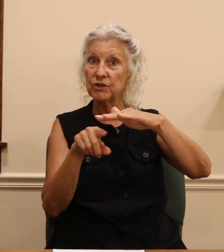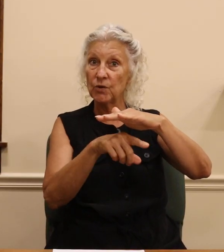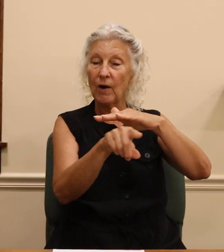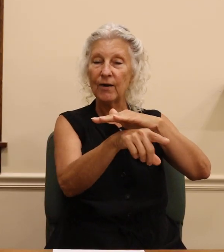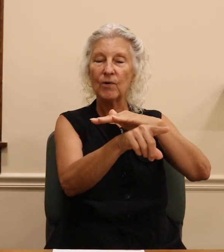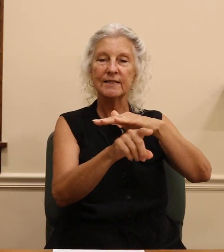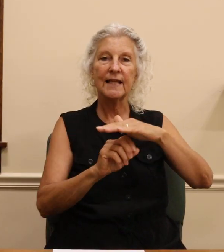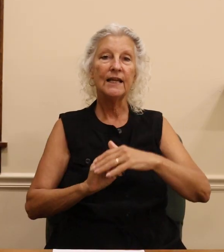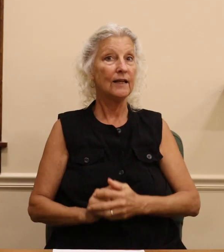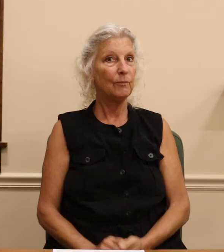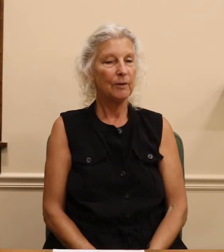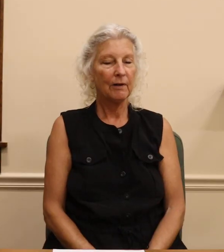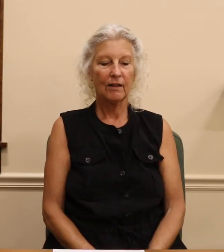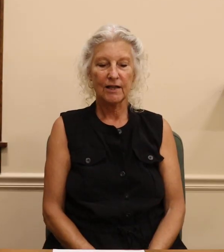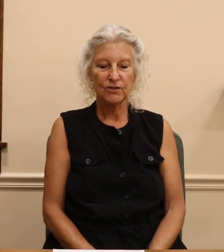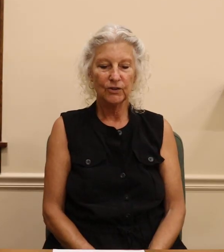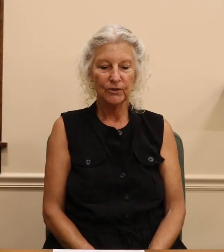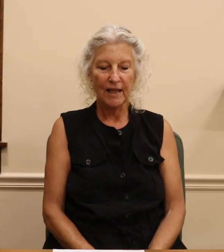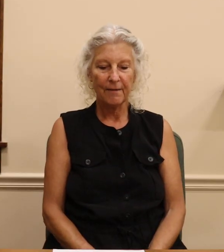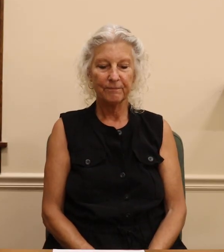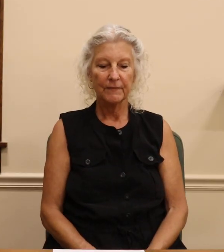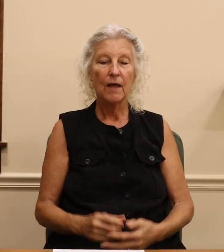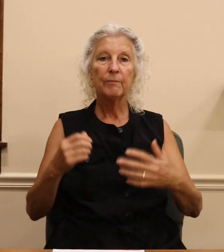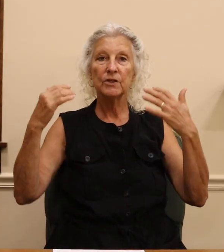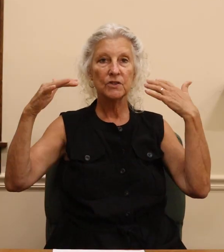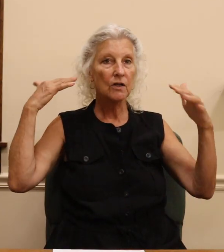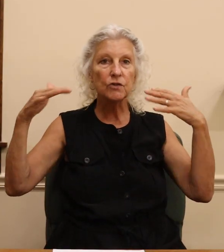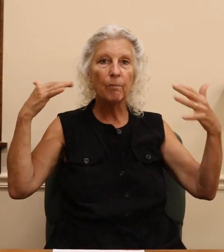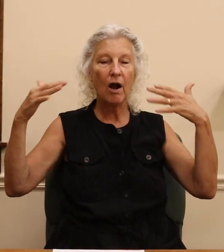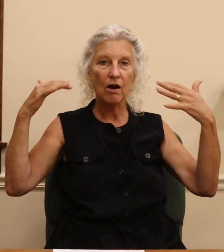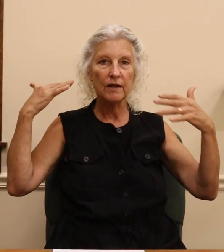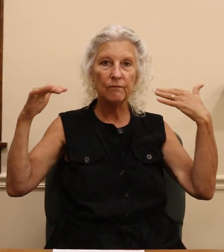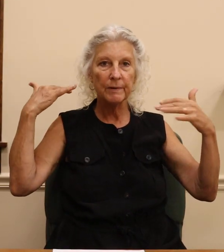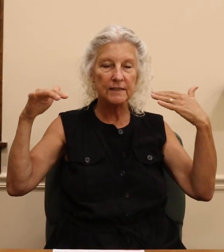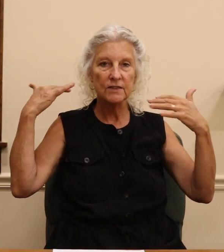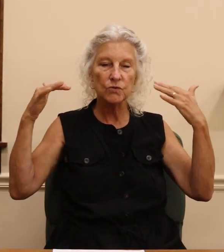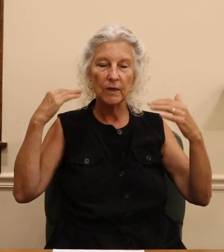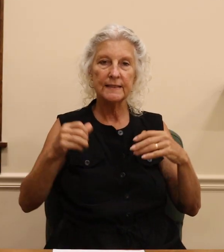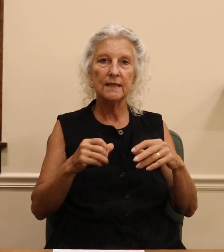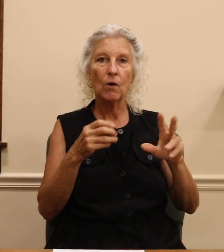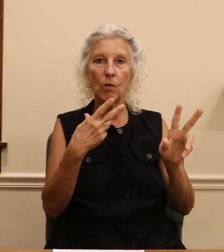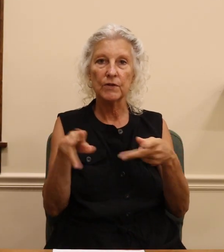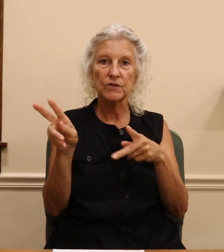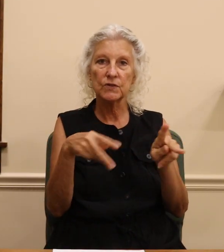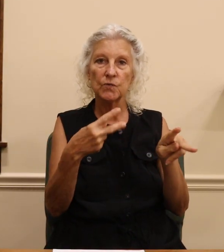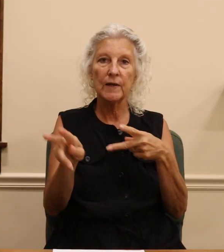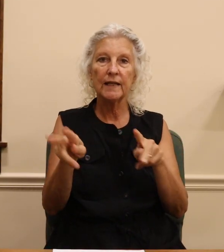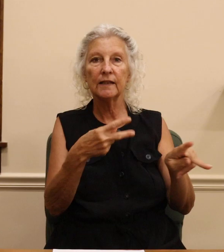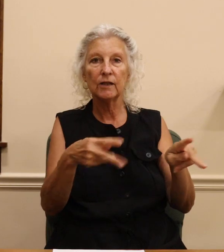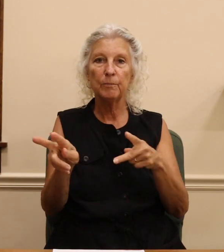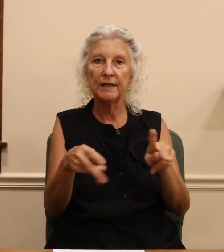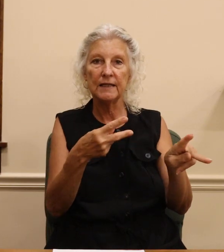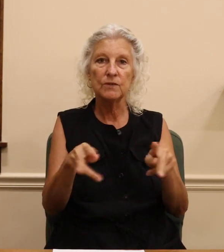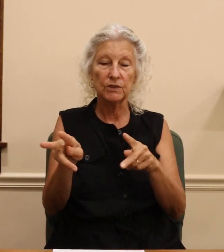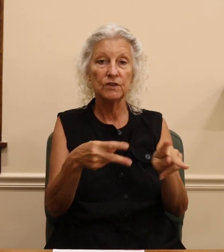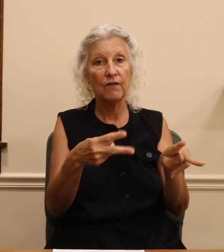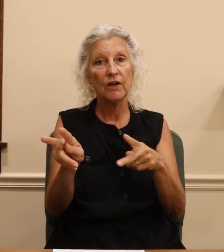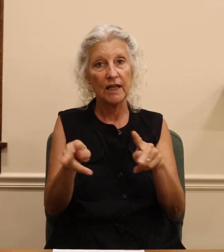to you why it was that, and you had to be in my class to learn that. But there's also party, because it's noisy, or there's swinging the letter P's, which is very